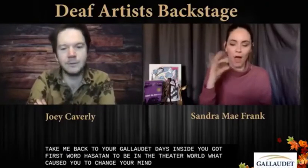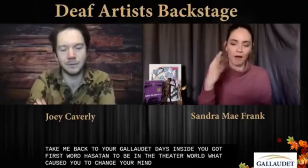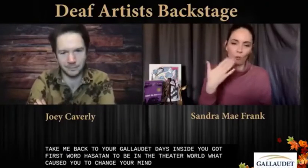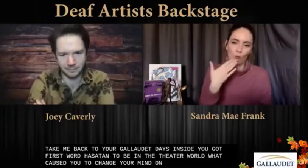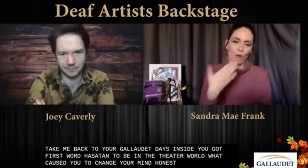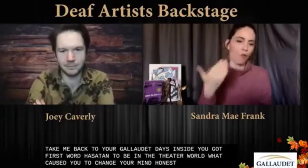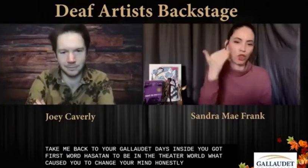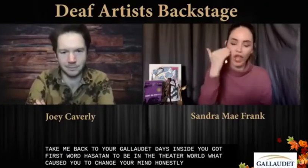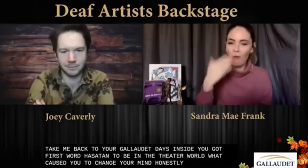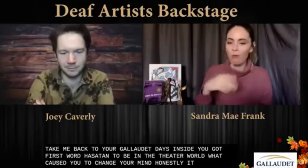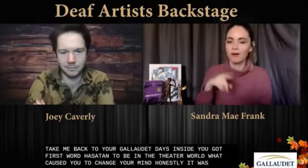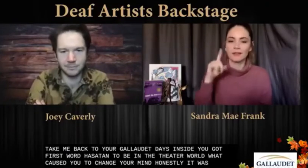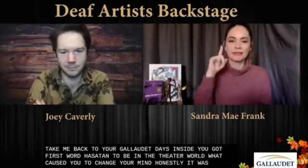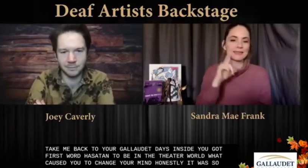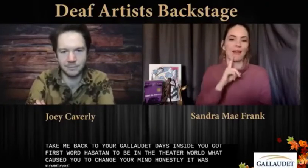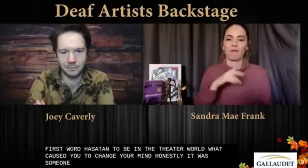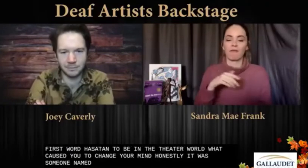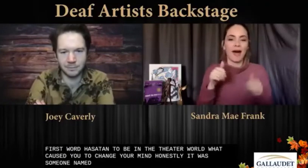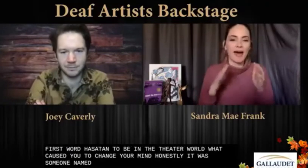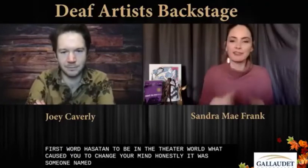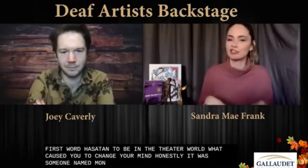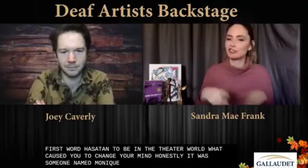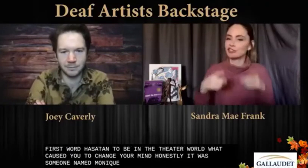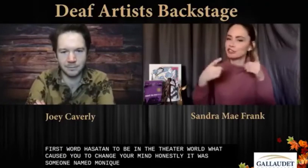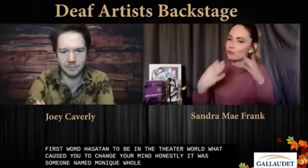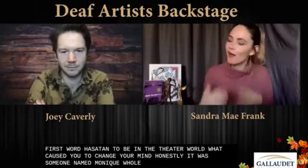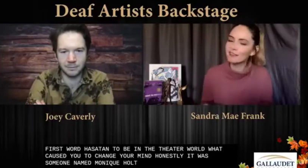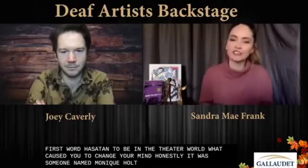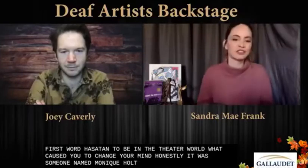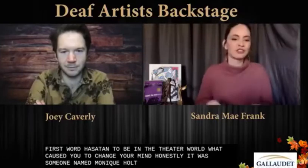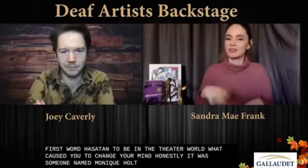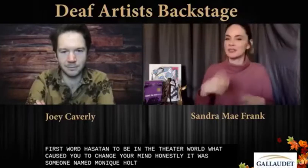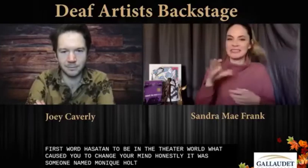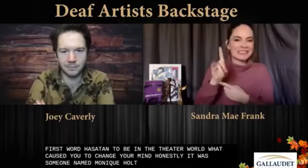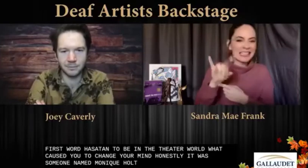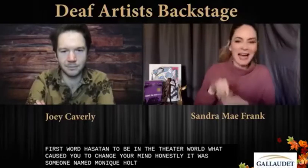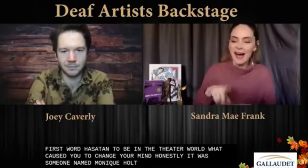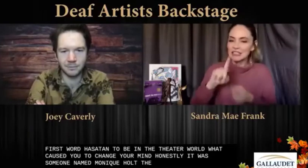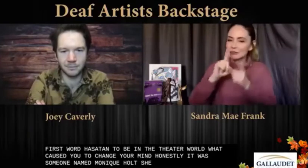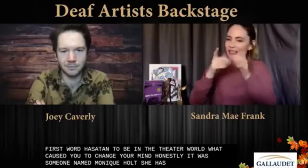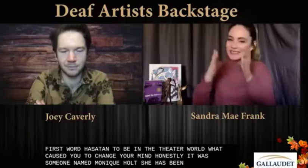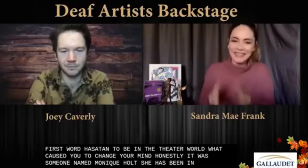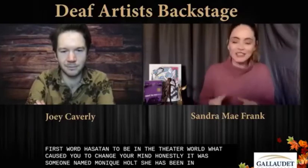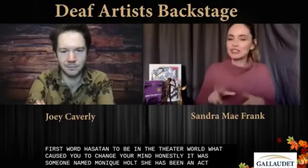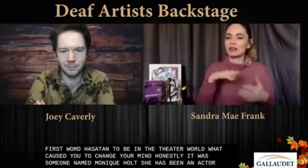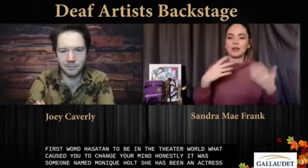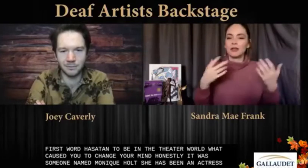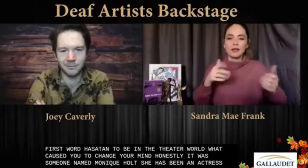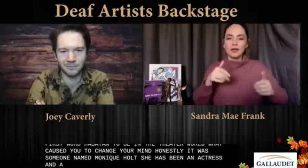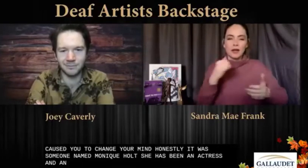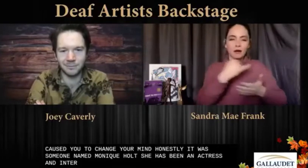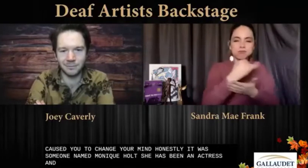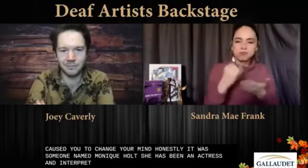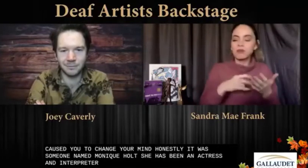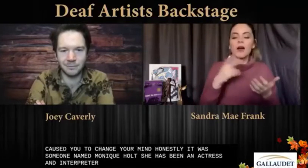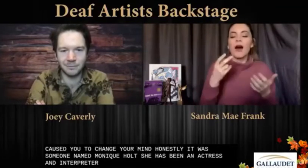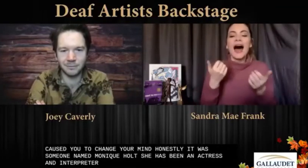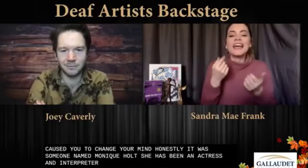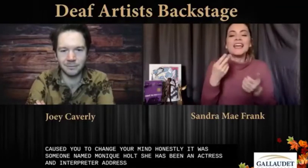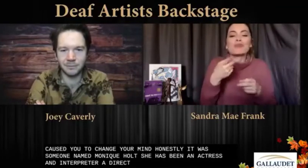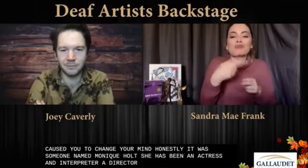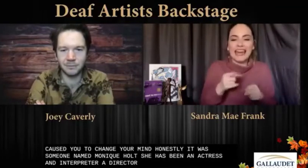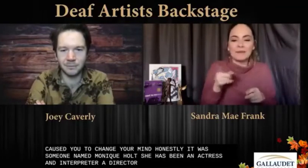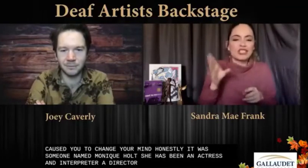honestly it was someone named Monique Holt she has been an actress an interpreter a